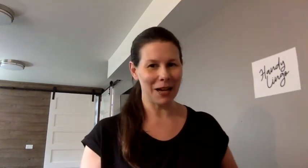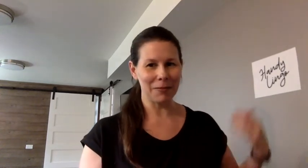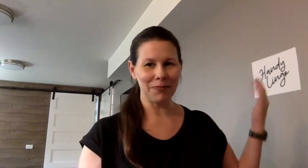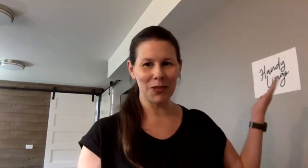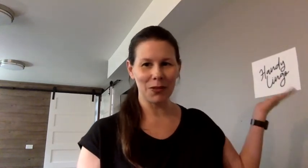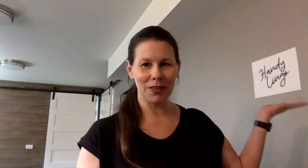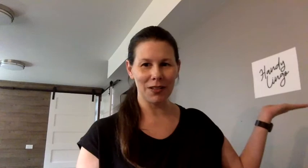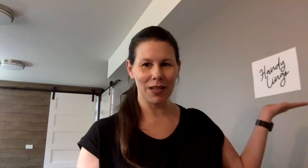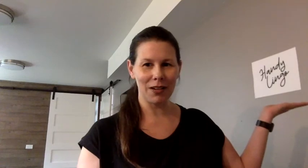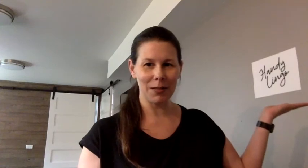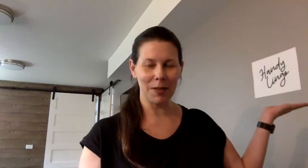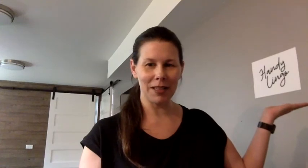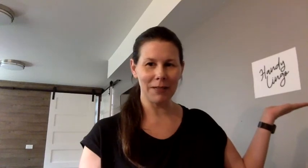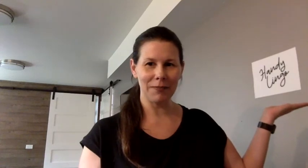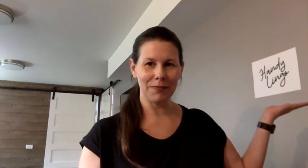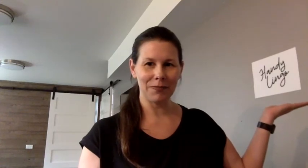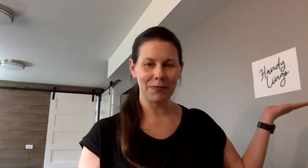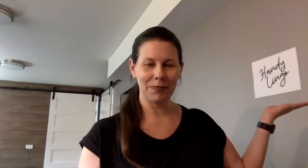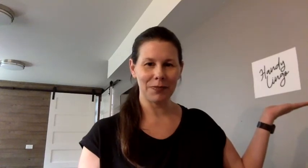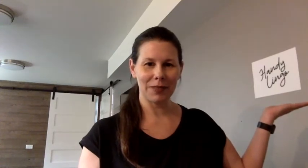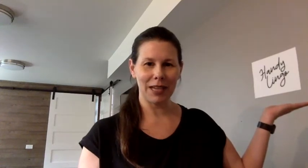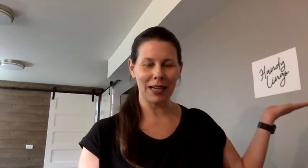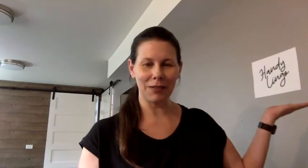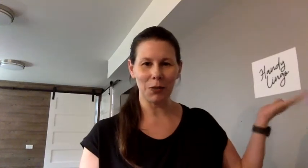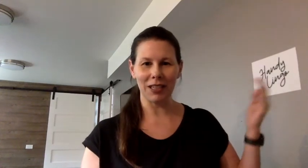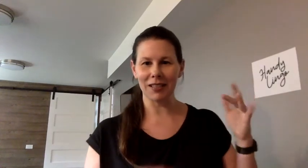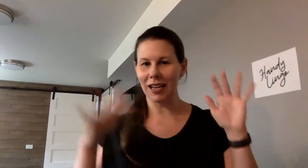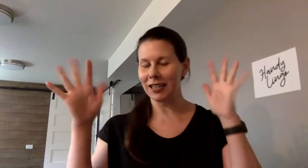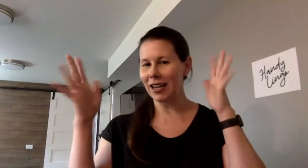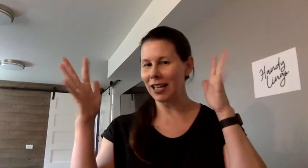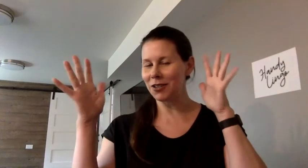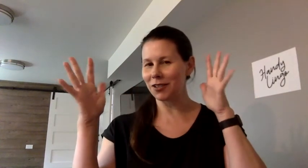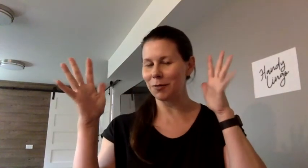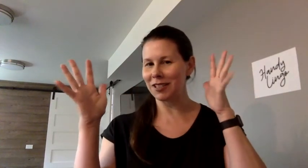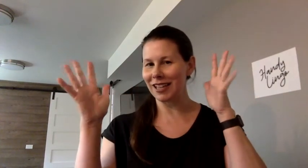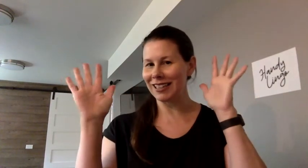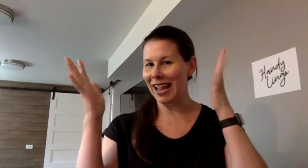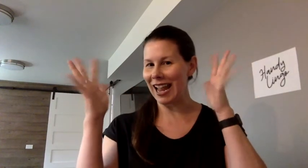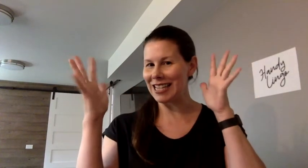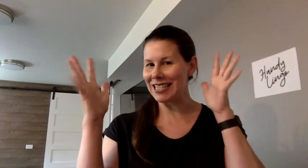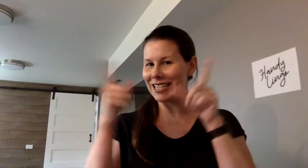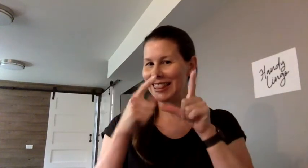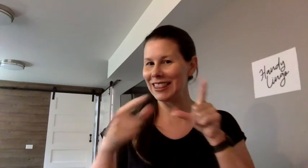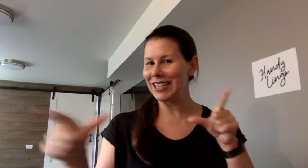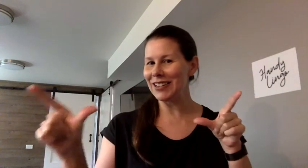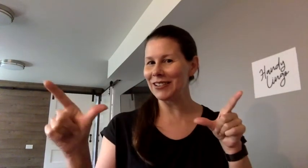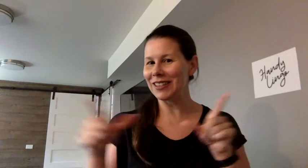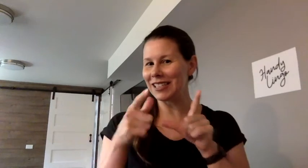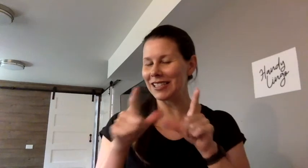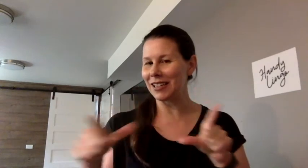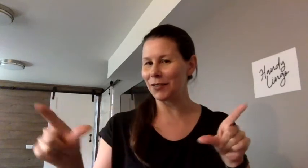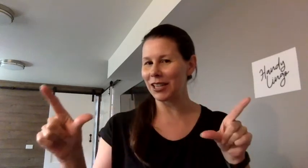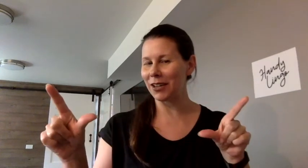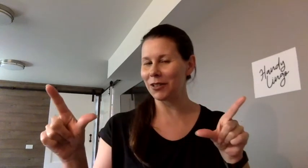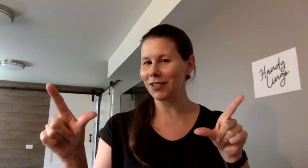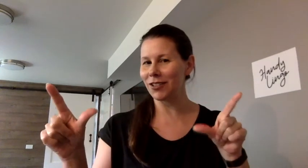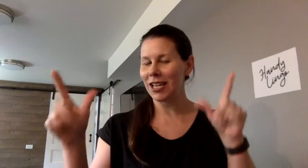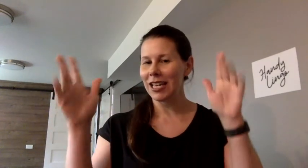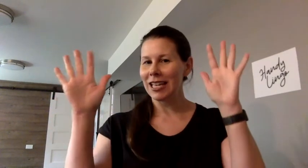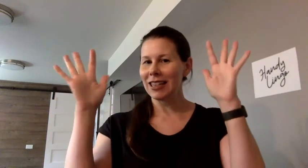handylingo.com. So there's how I spell it. And if you want to sign it, I just have been signing Handy Lingo. That's the sign for language.